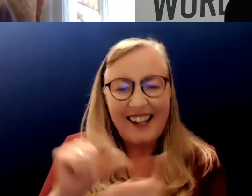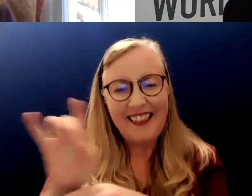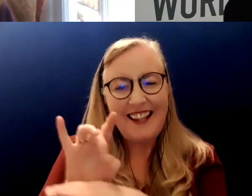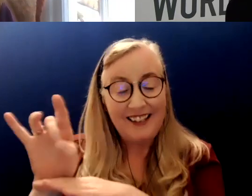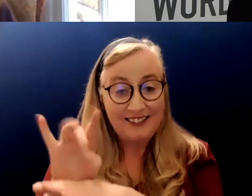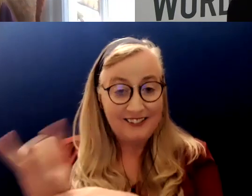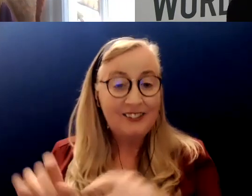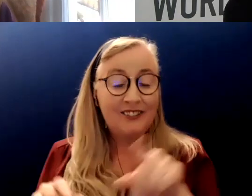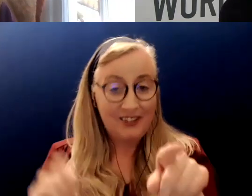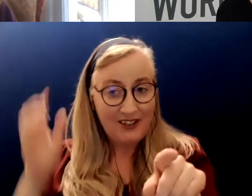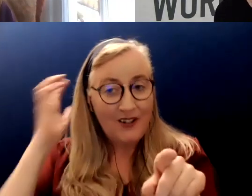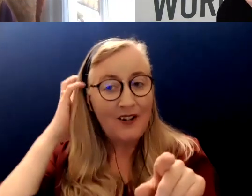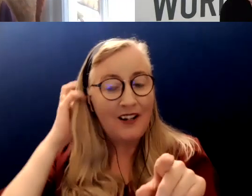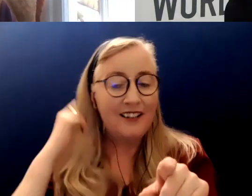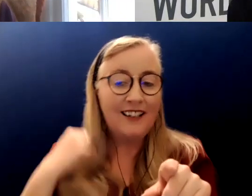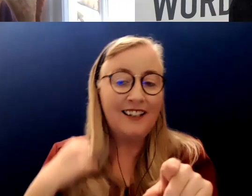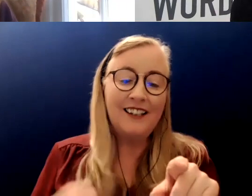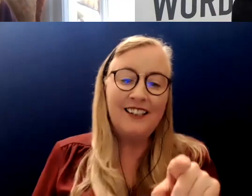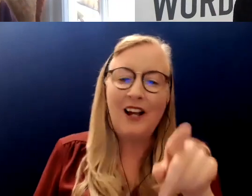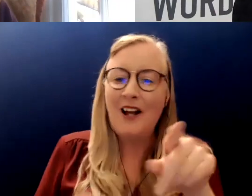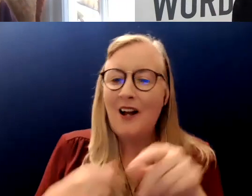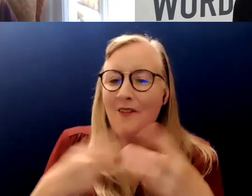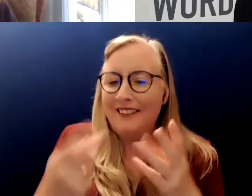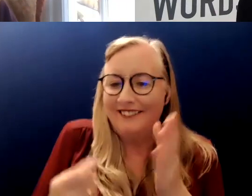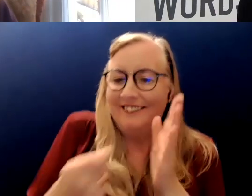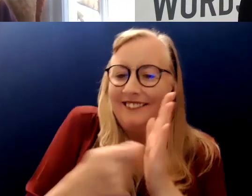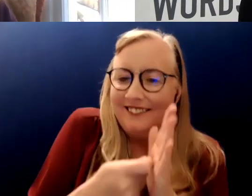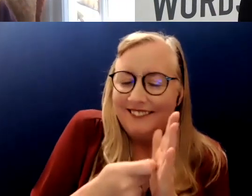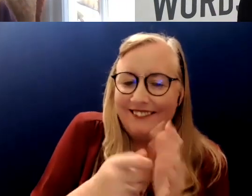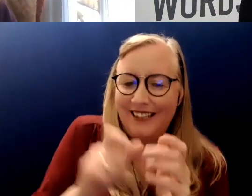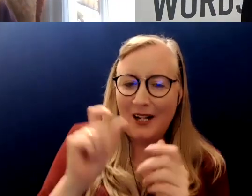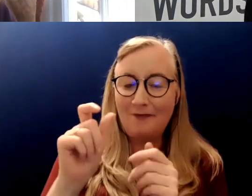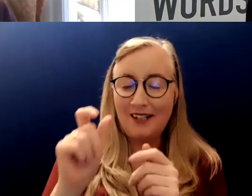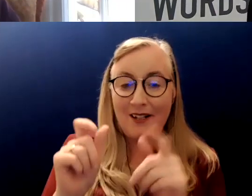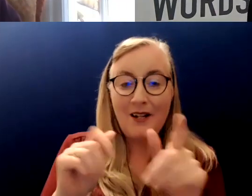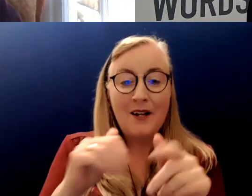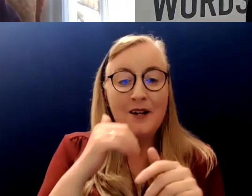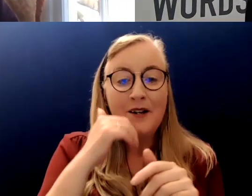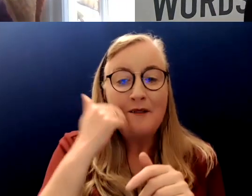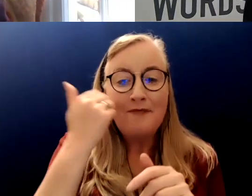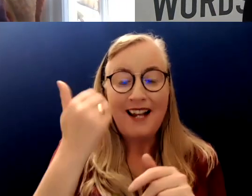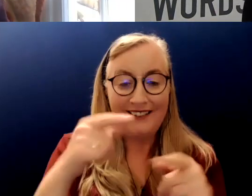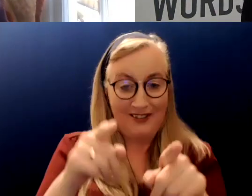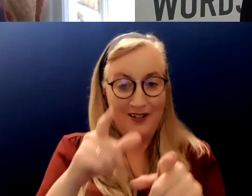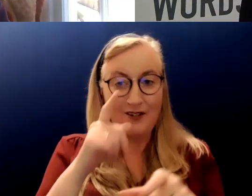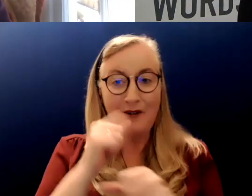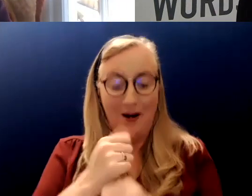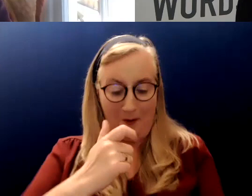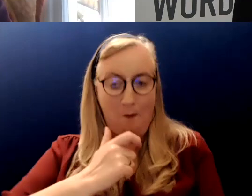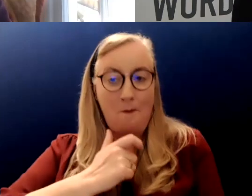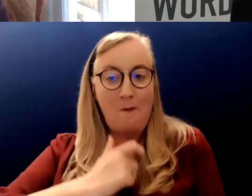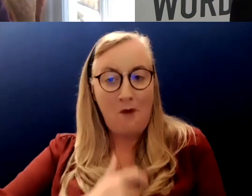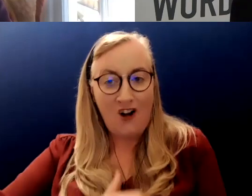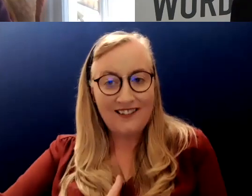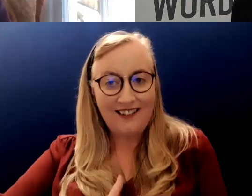I want to do is just jump in very quickly, and it was because we were starting on a personal level, I didn't want to